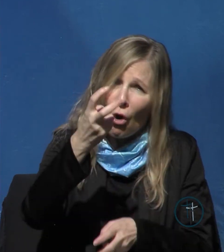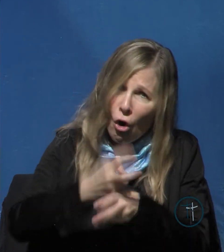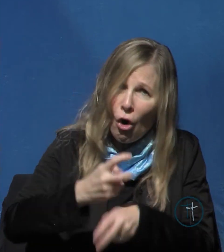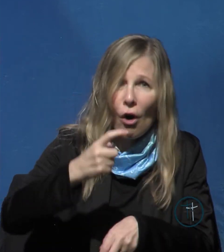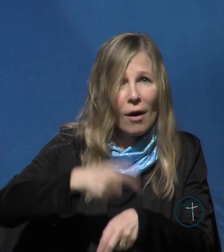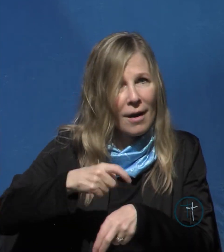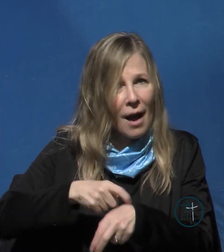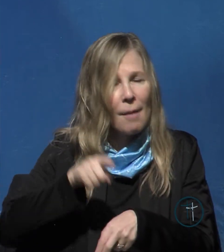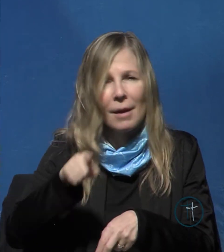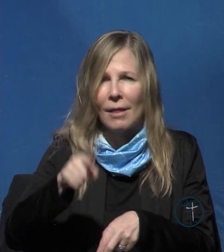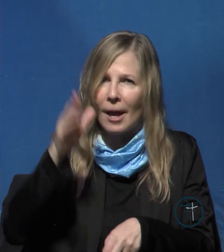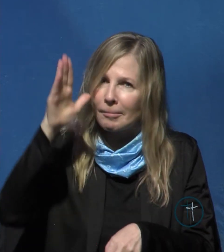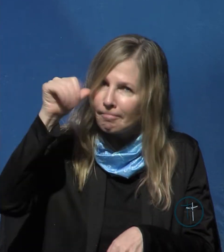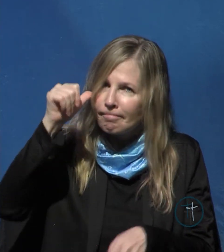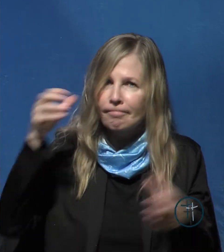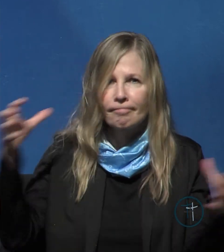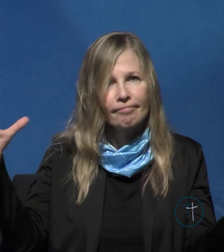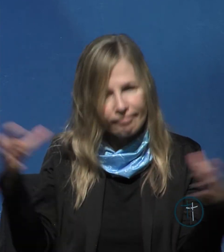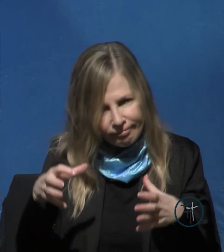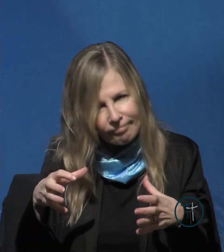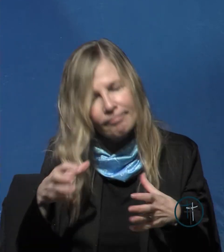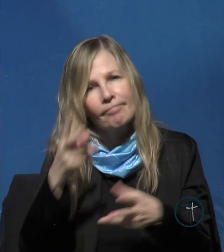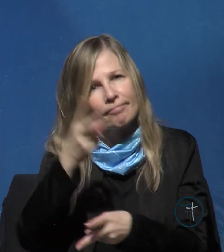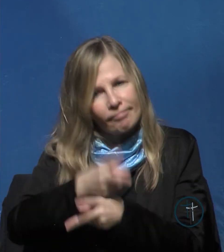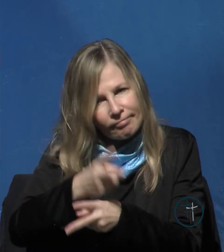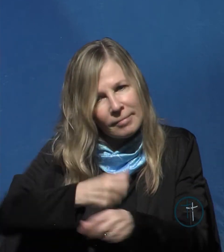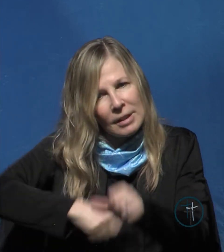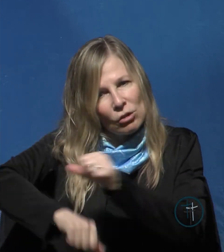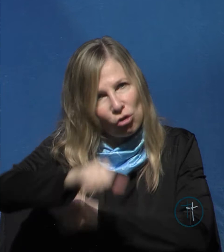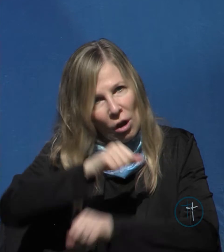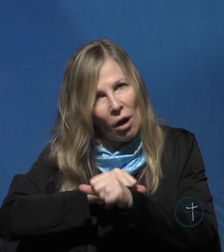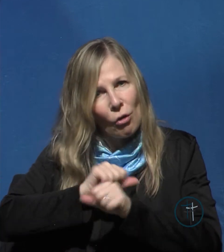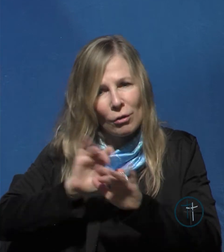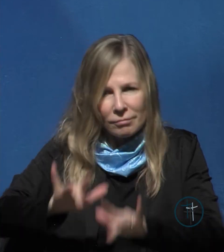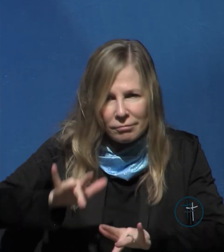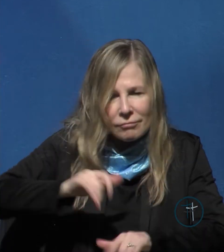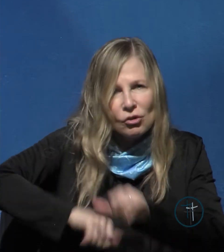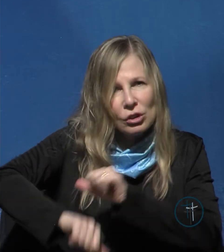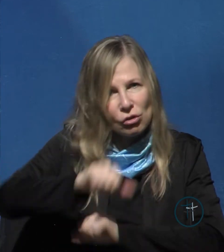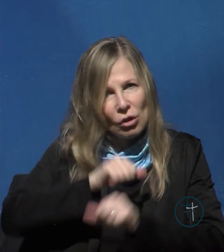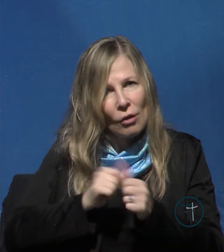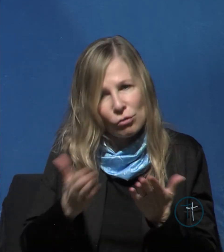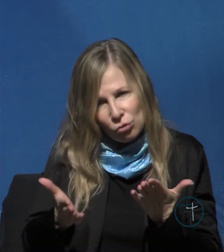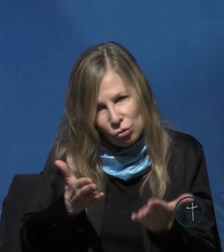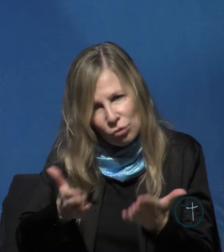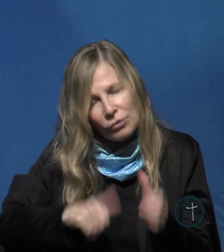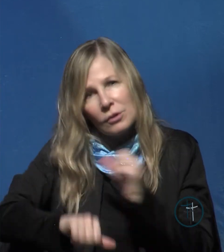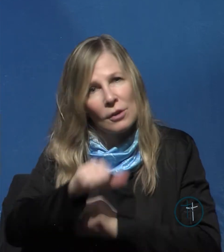and they cared for one another and empathized for one another and ministered to one another.